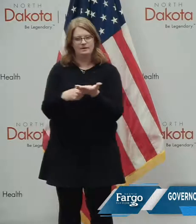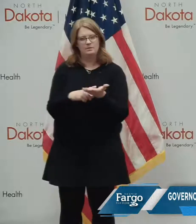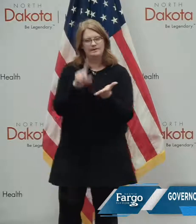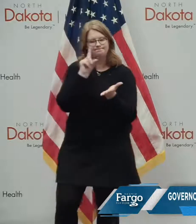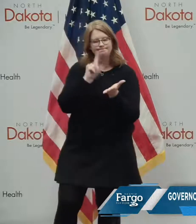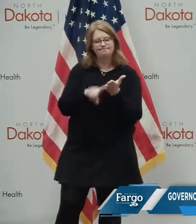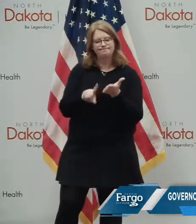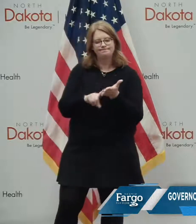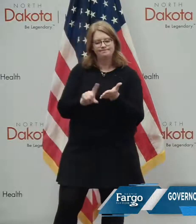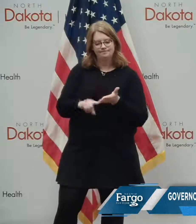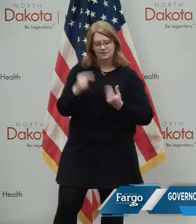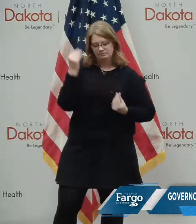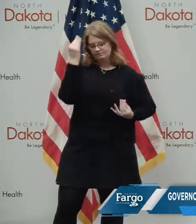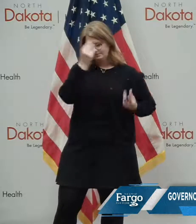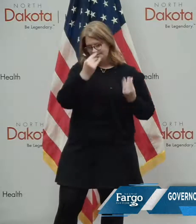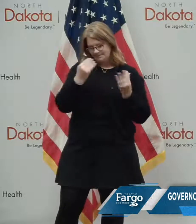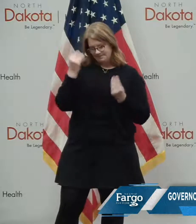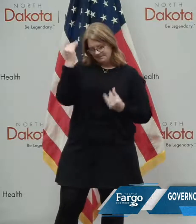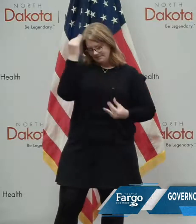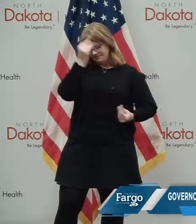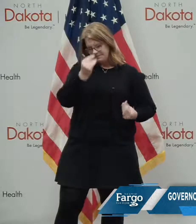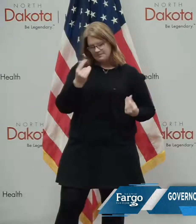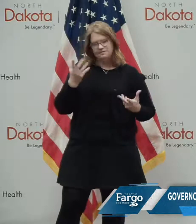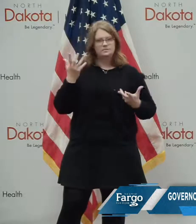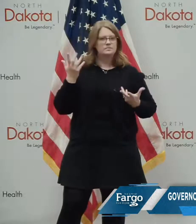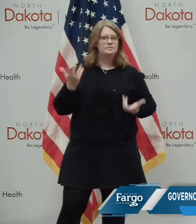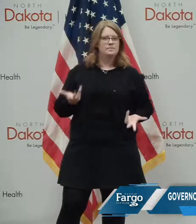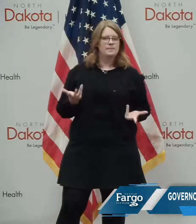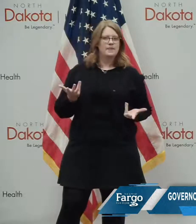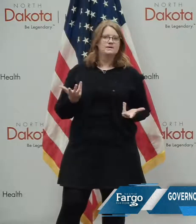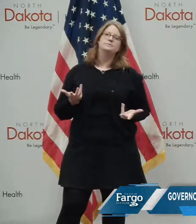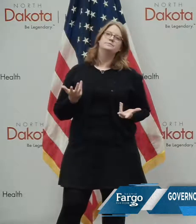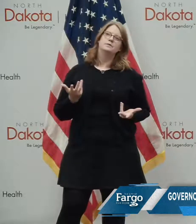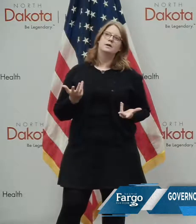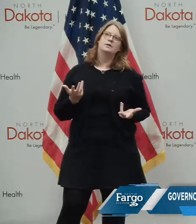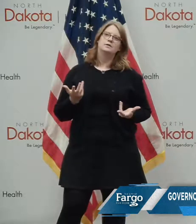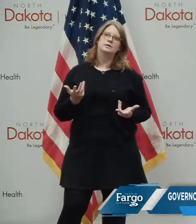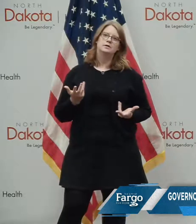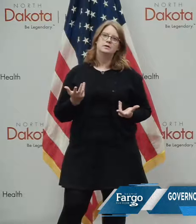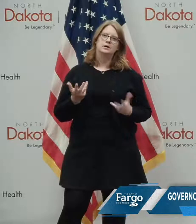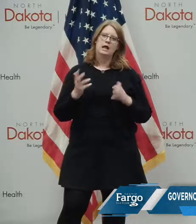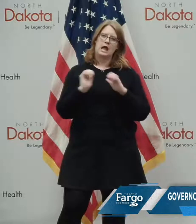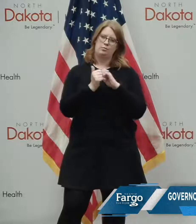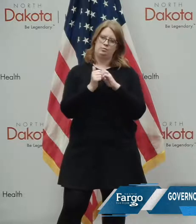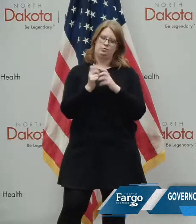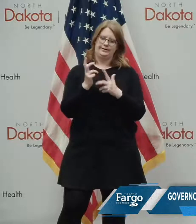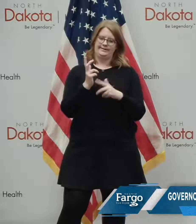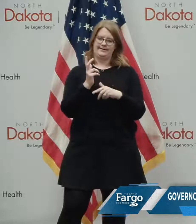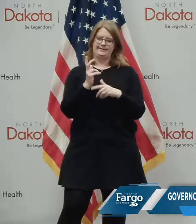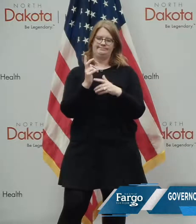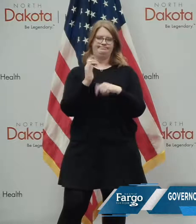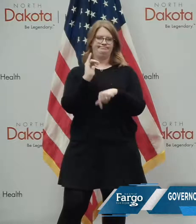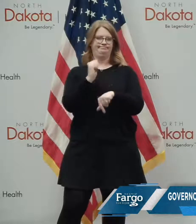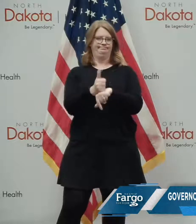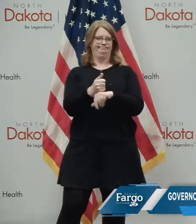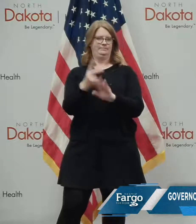more in terms of what can this mean for a policy. And